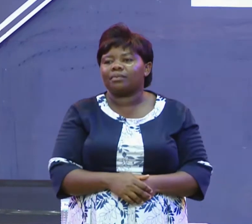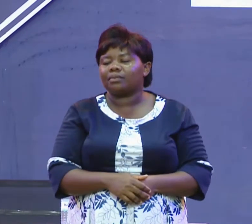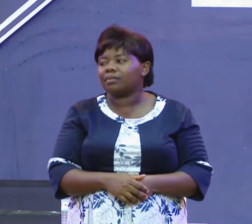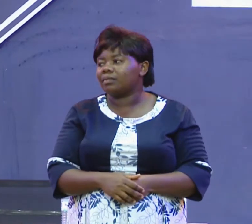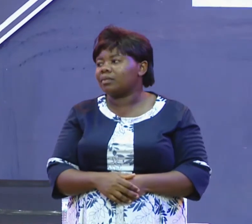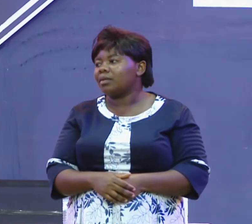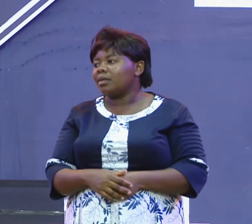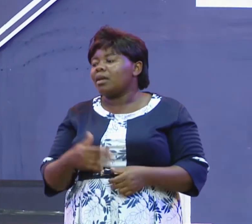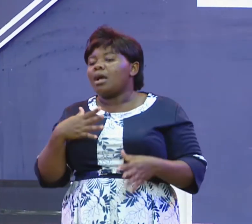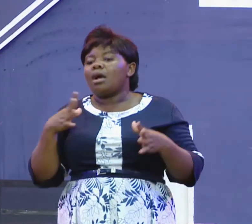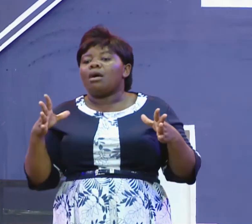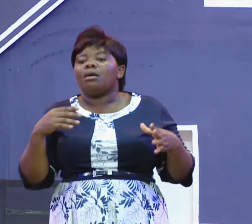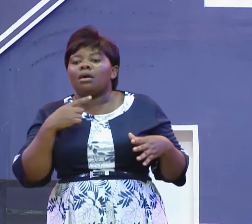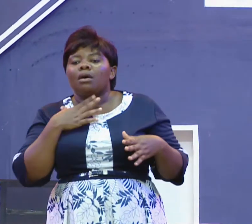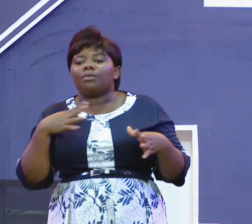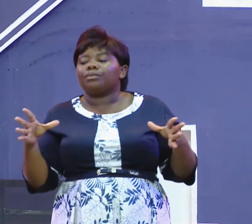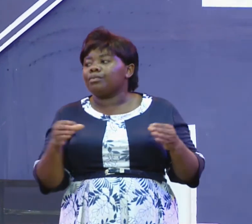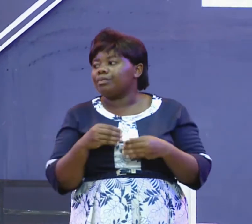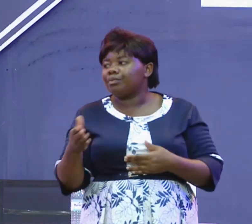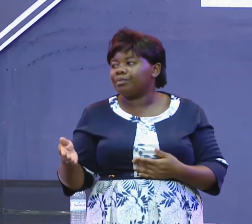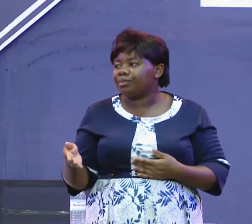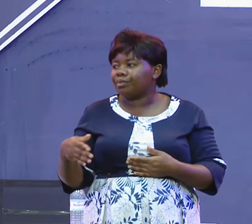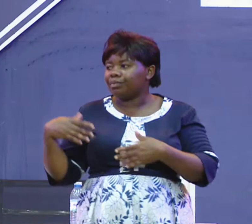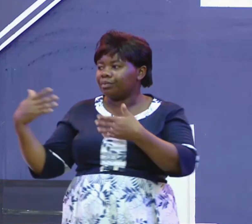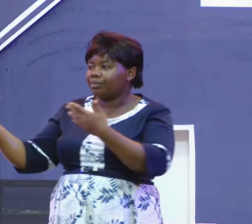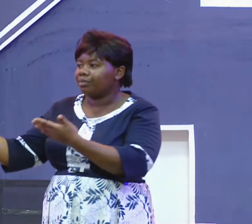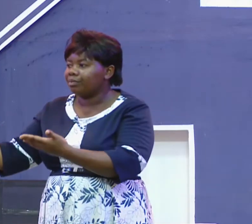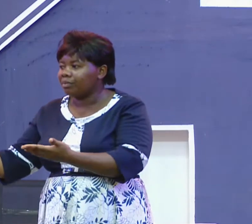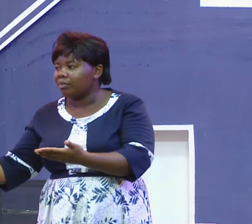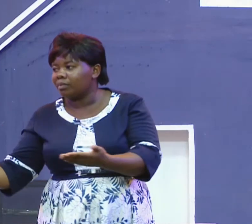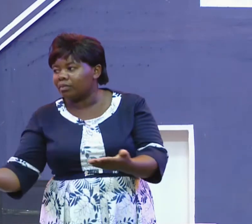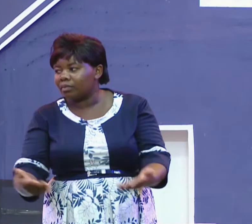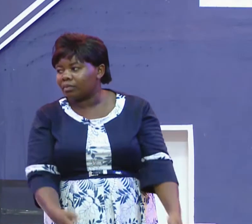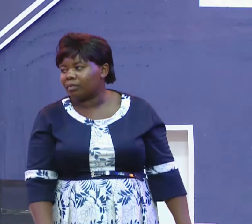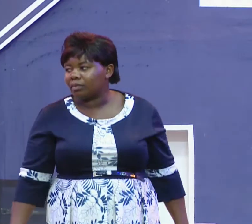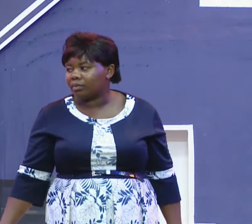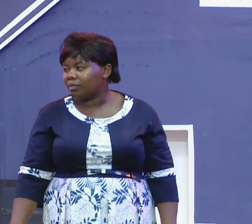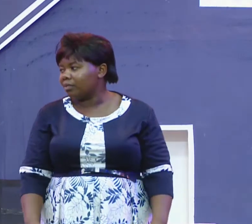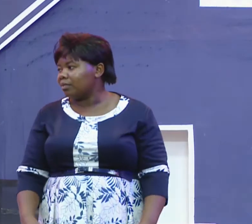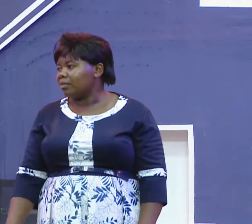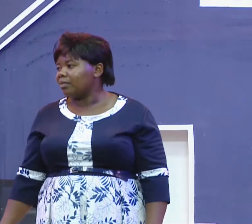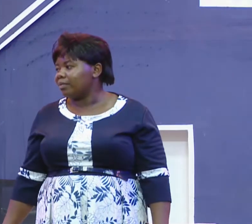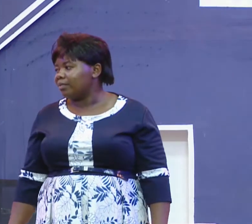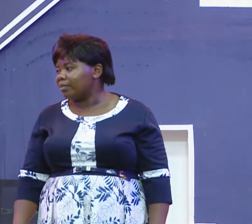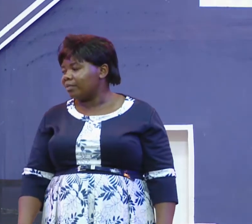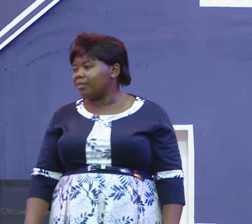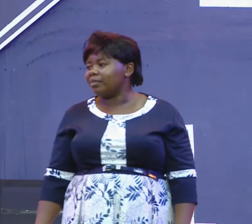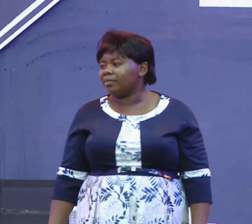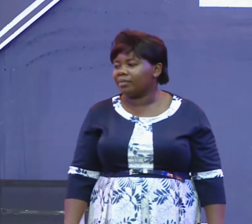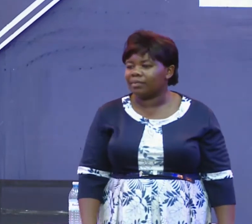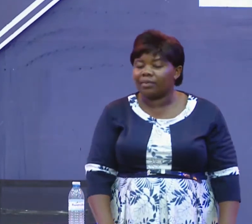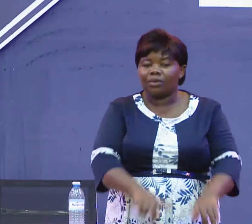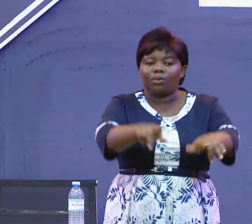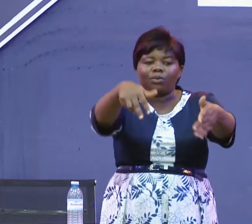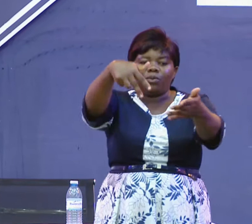Nsumba njagala koma wano. Pastor, I want to stop here. Nkwanirize. And welcome you. Mukama yebazibwe. Praise